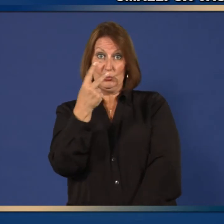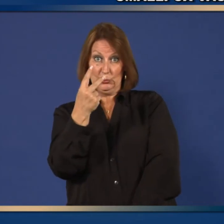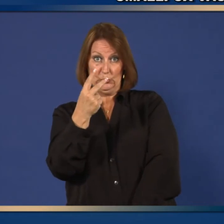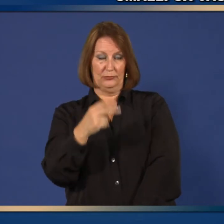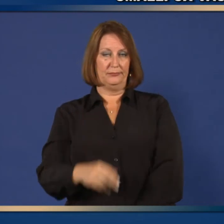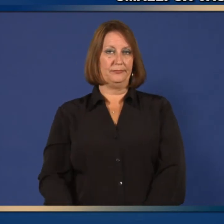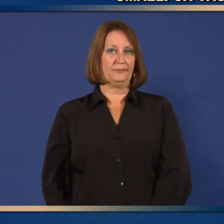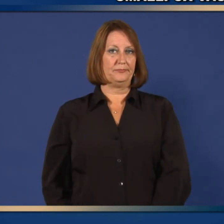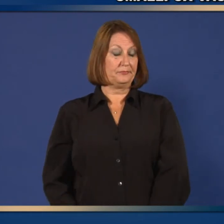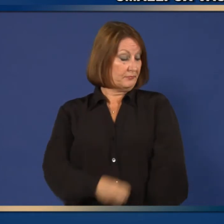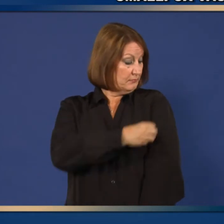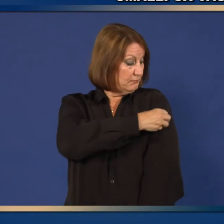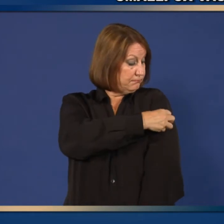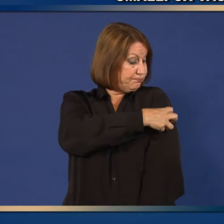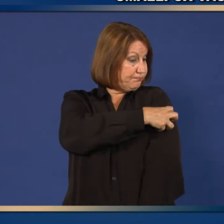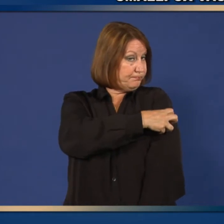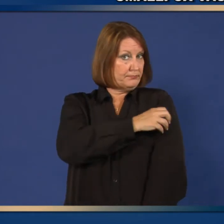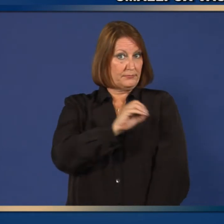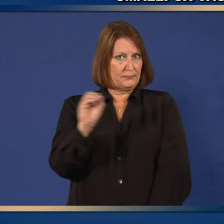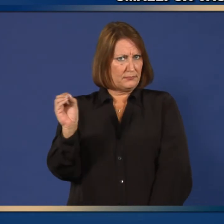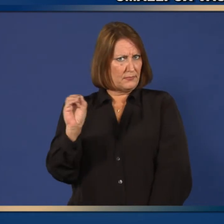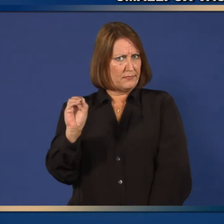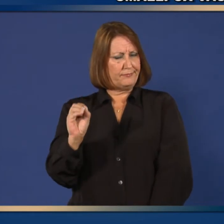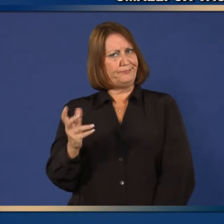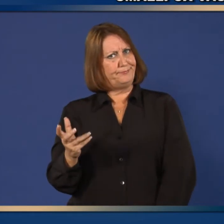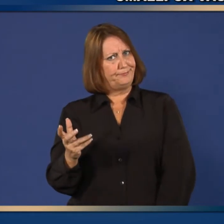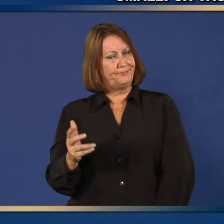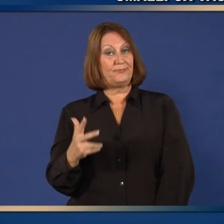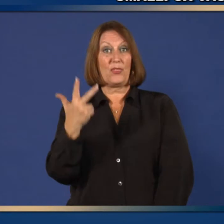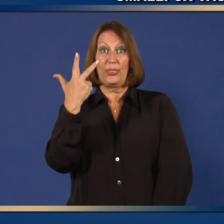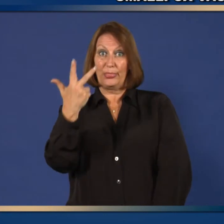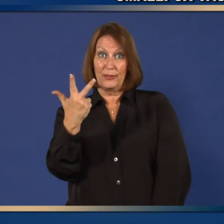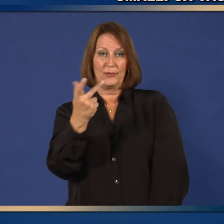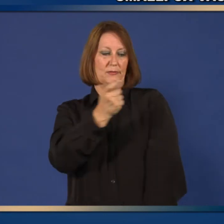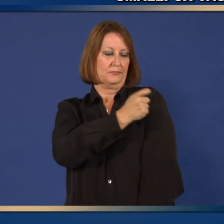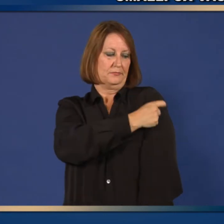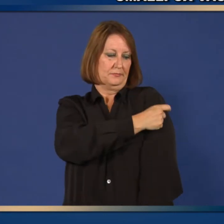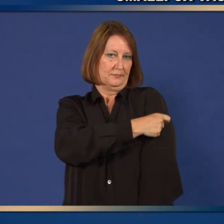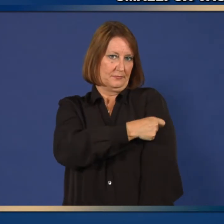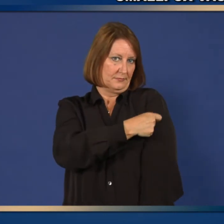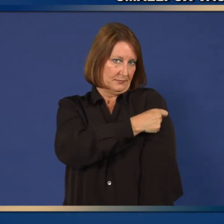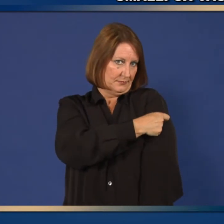In this case, you will need to get the vaccine again.